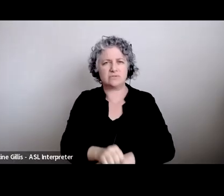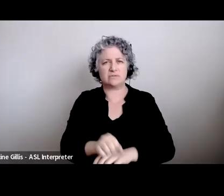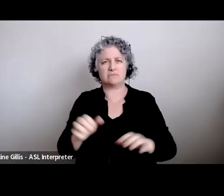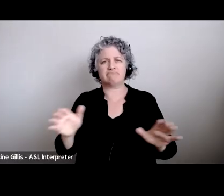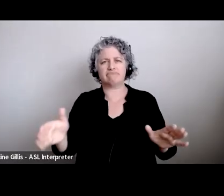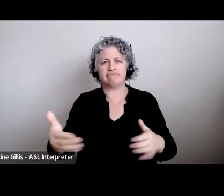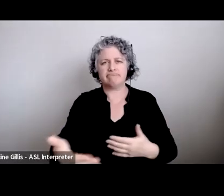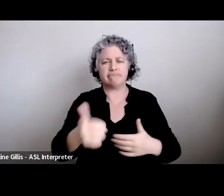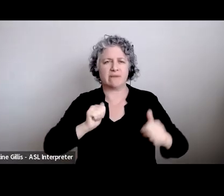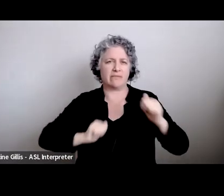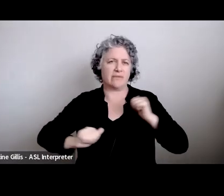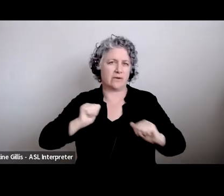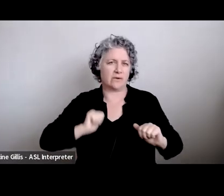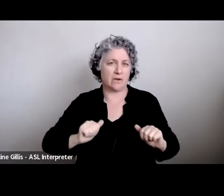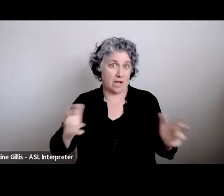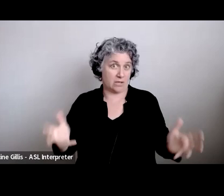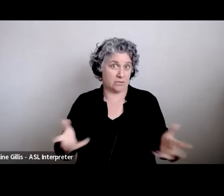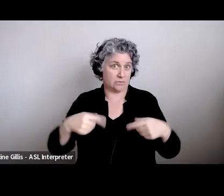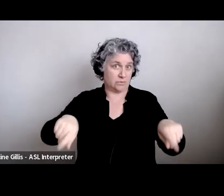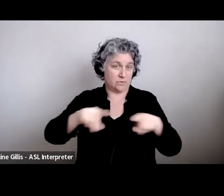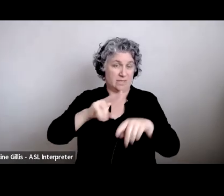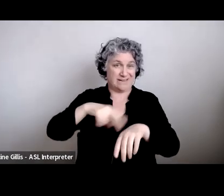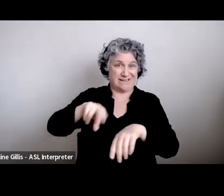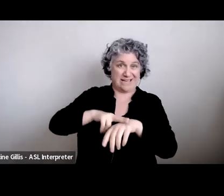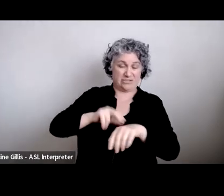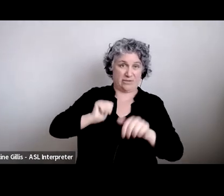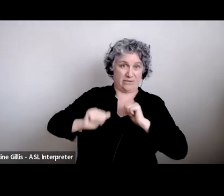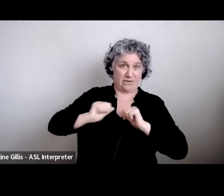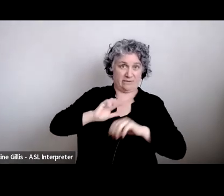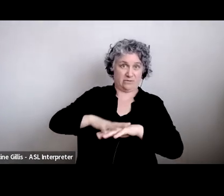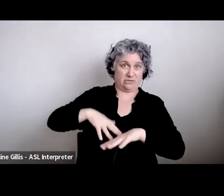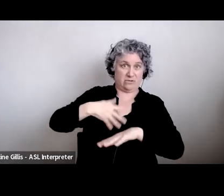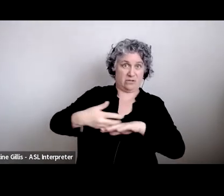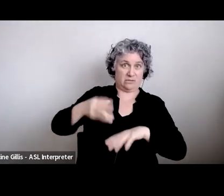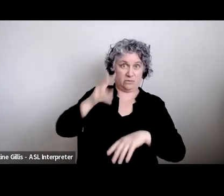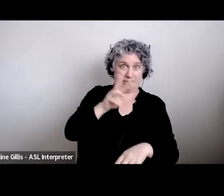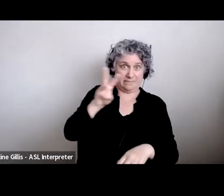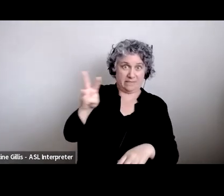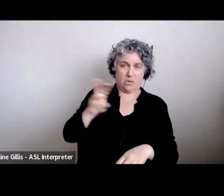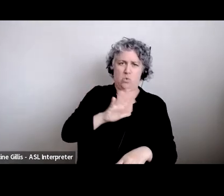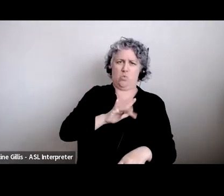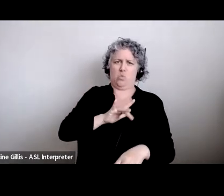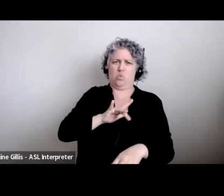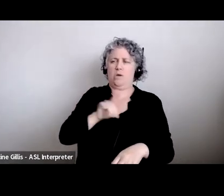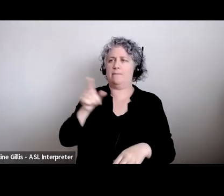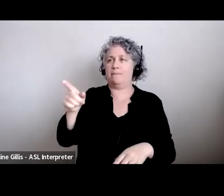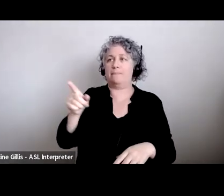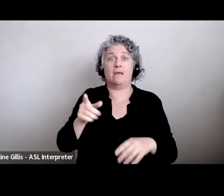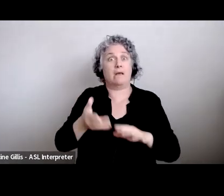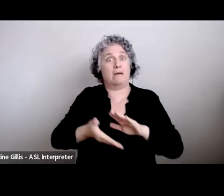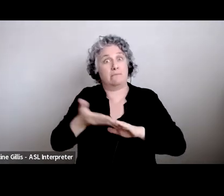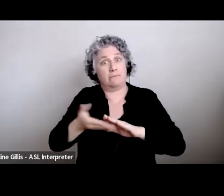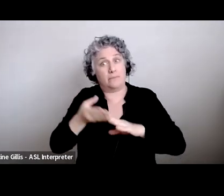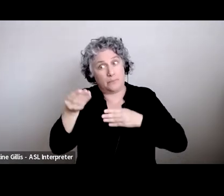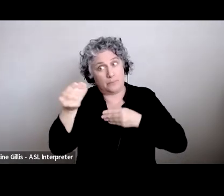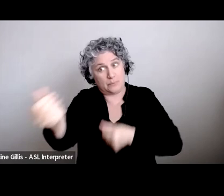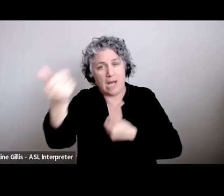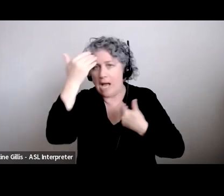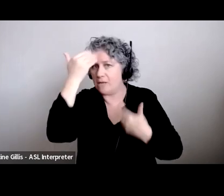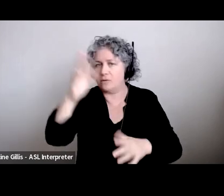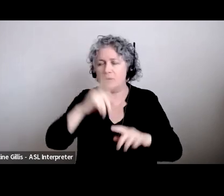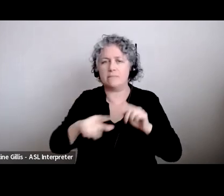I encourage everybody to go over to the National Theatre of Scotland's website. I don't know how well they execute, but their mission statement